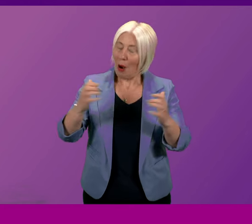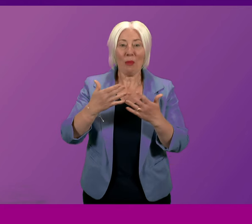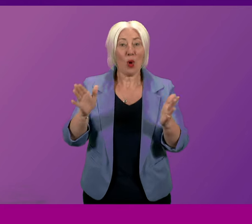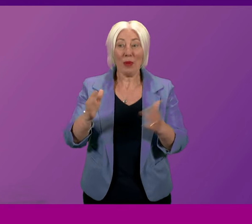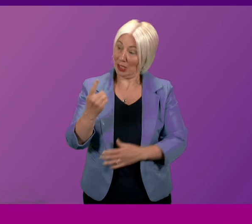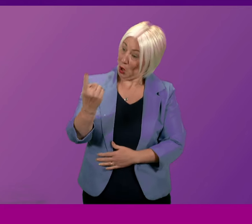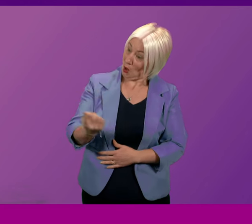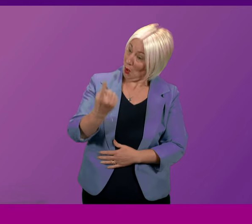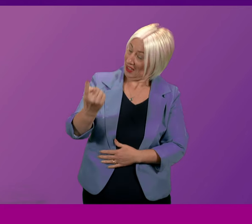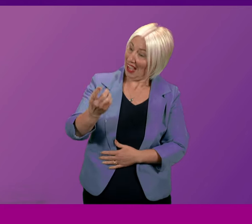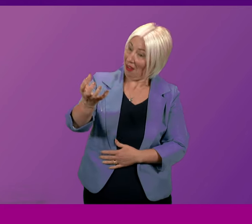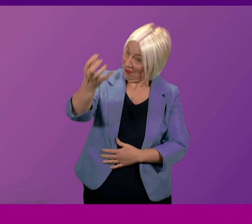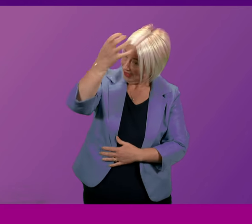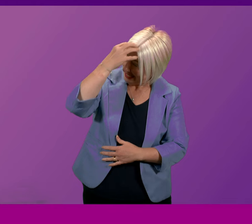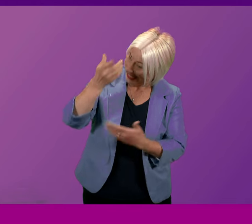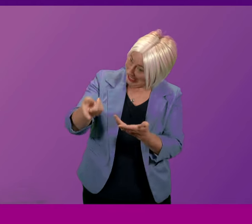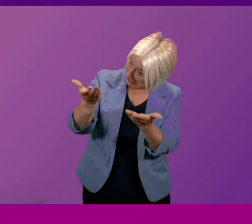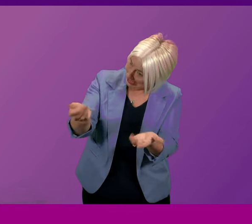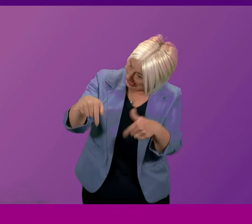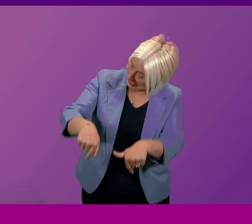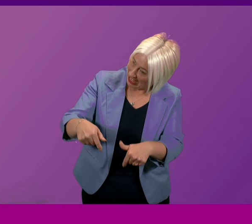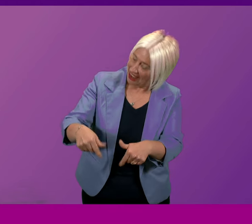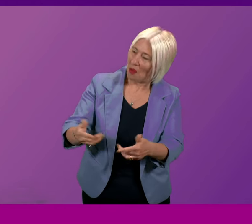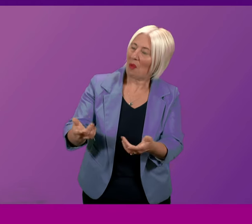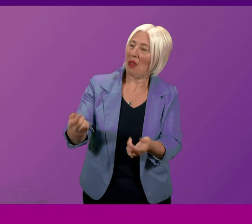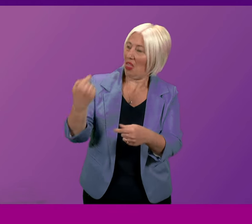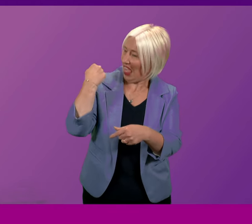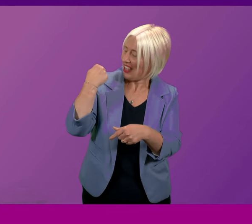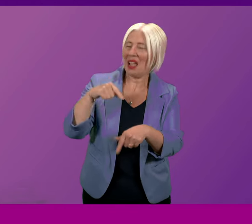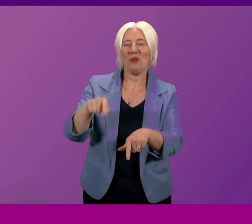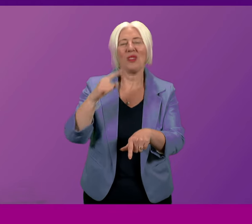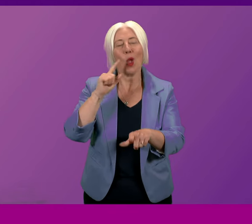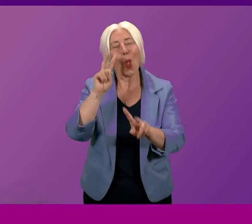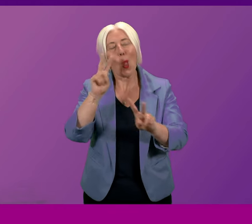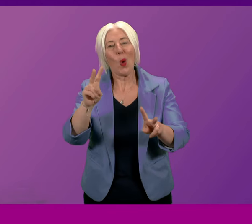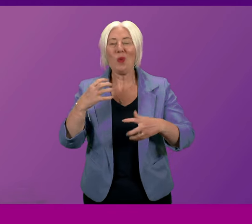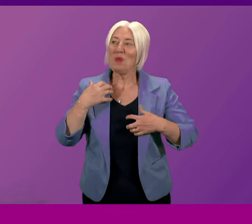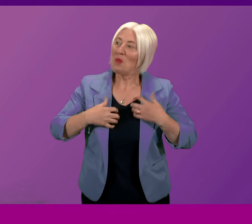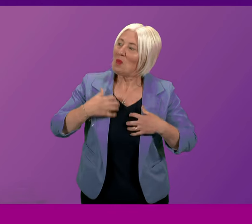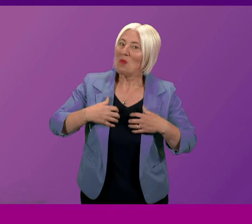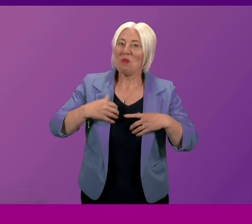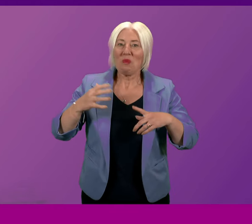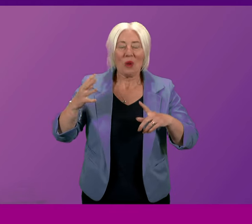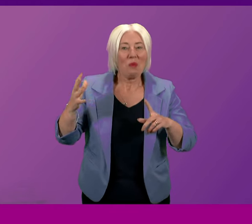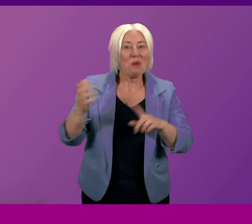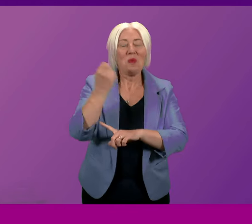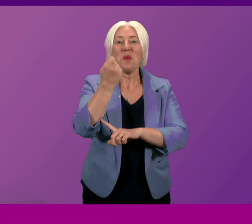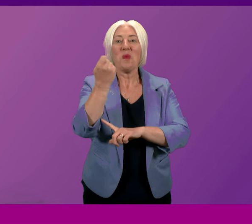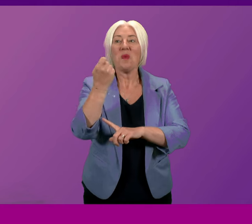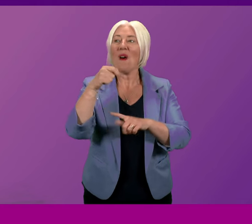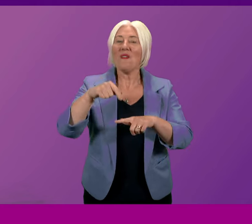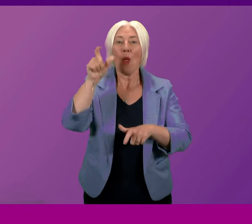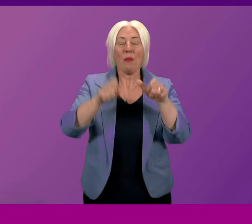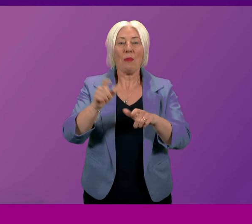day and witnessed the excitement and aspirations of the people of Scotland in their reconvened Parliament.